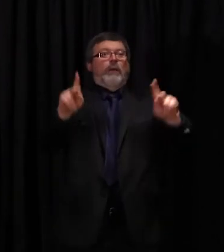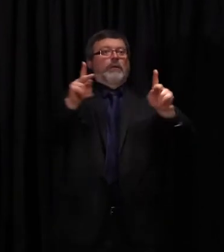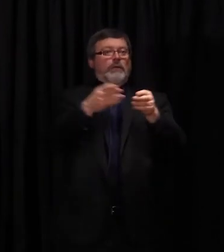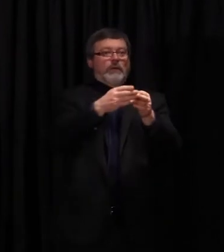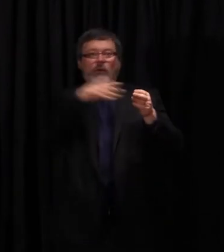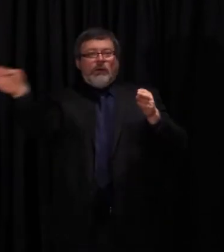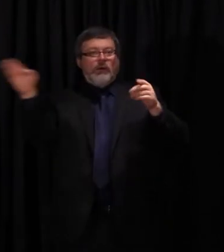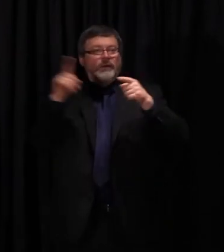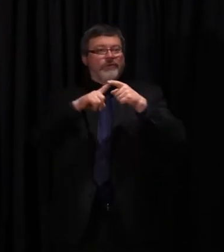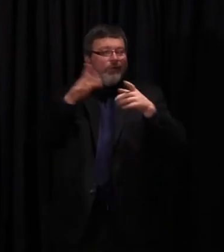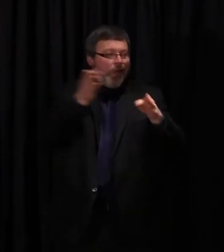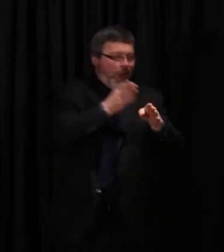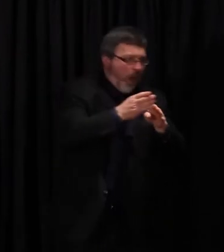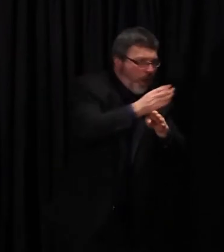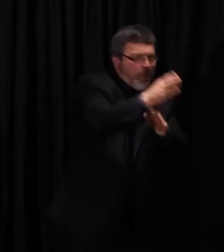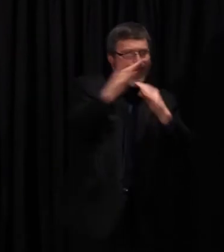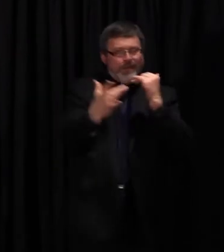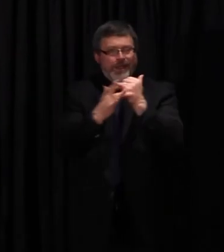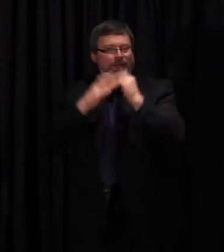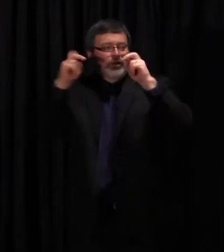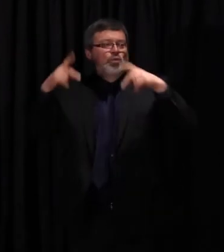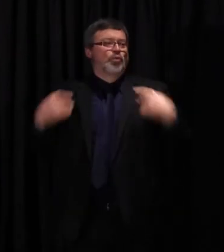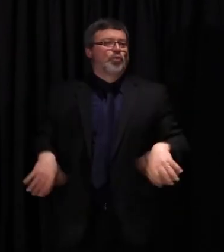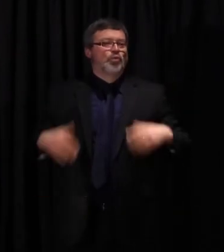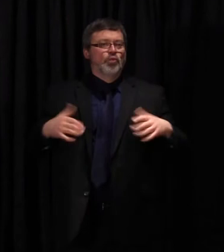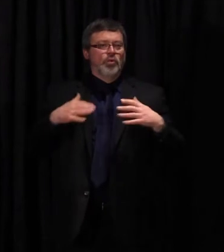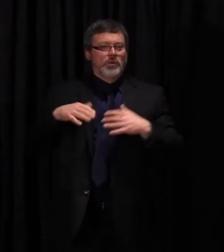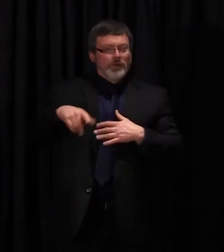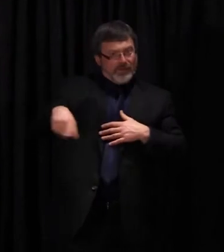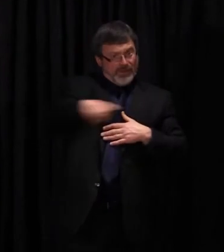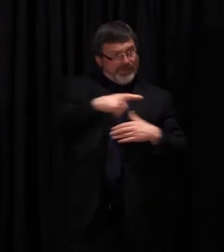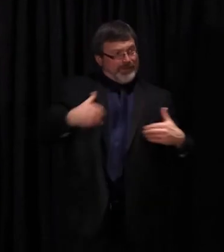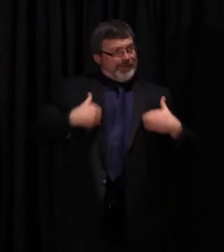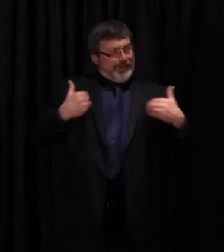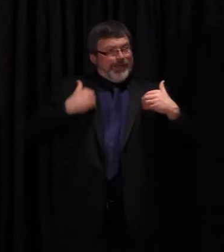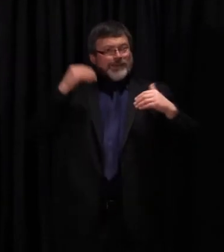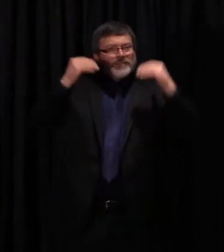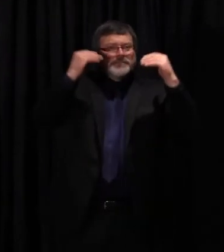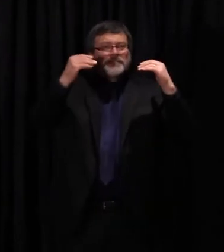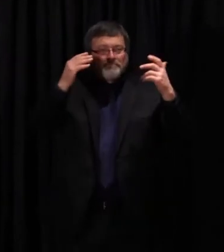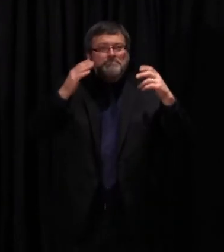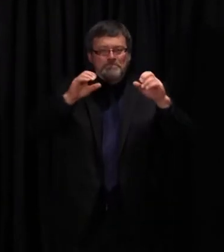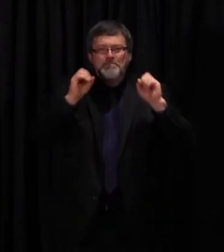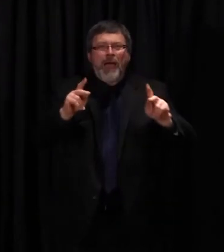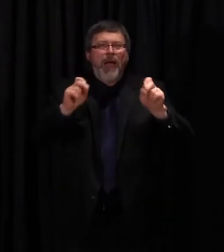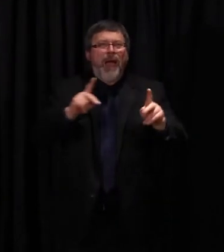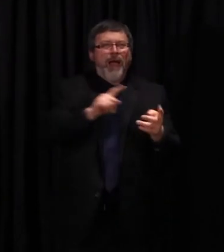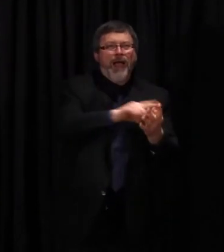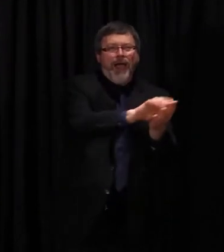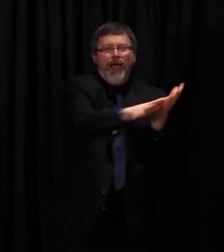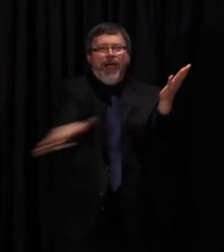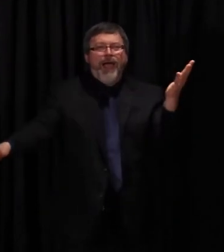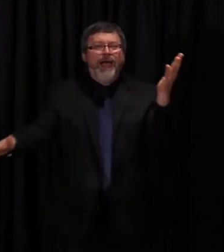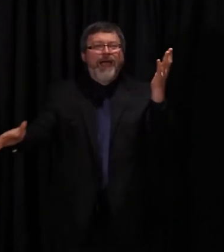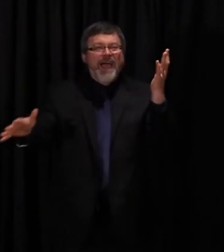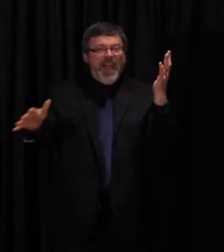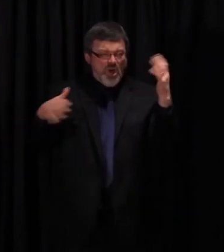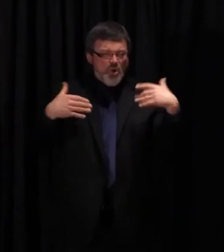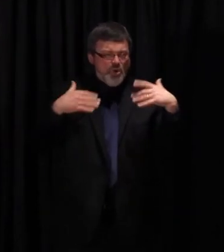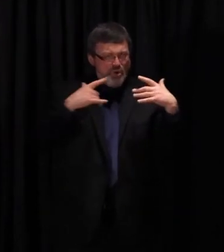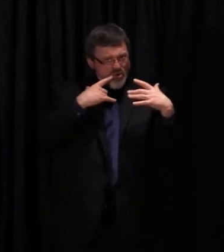education, giving kids multiple paths to a lucrative career and filling these crucial jobs.